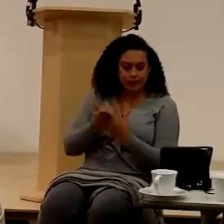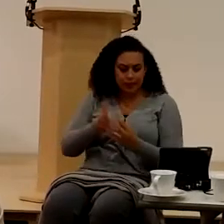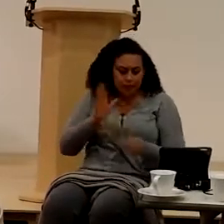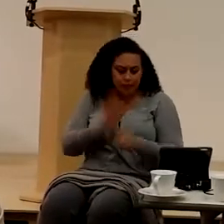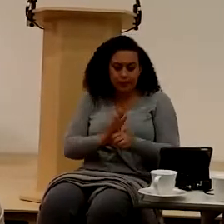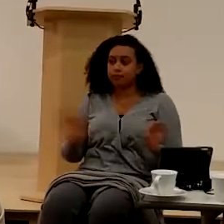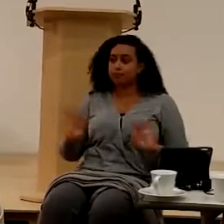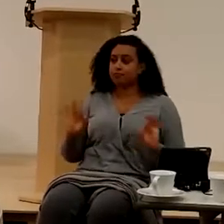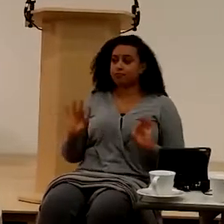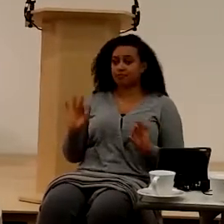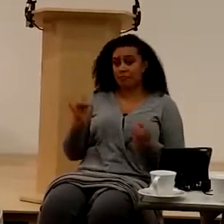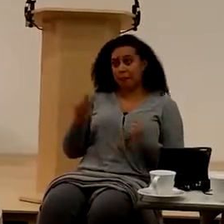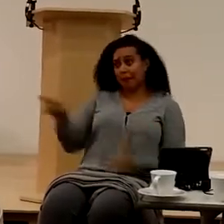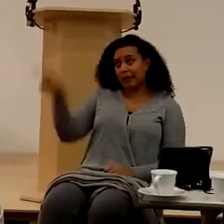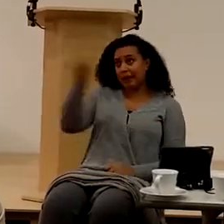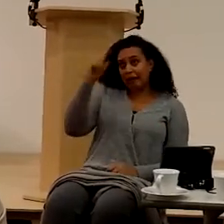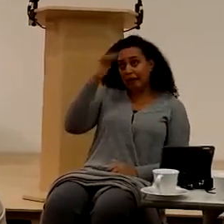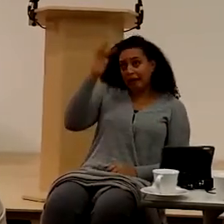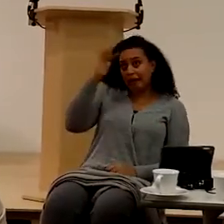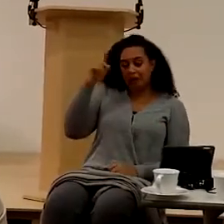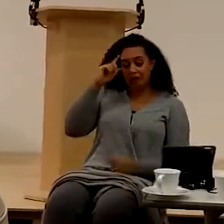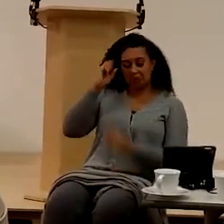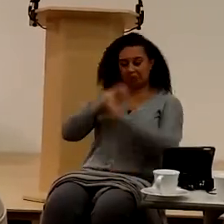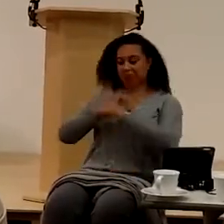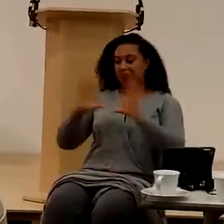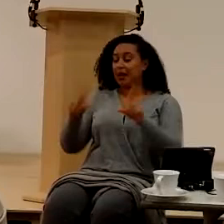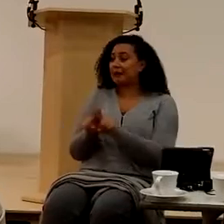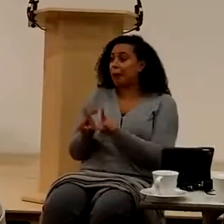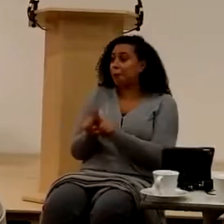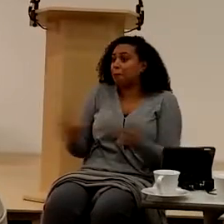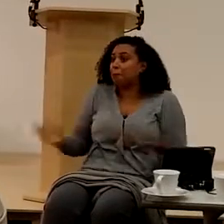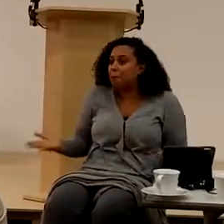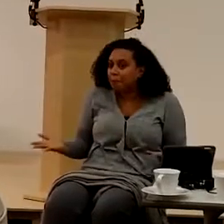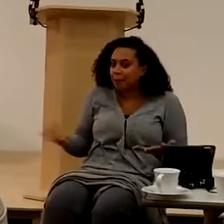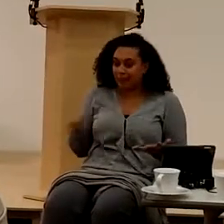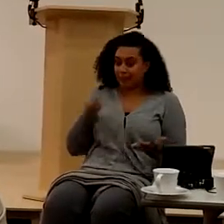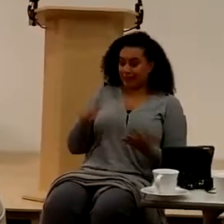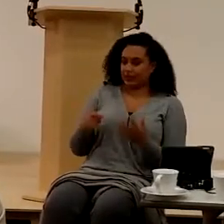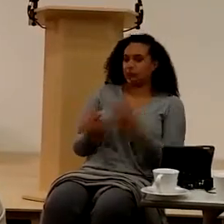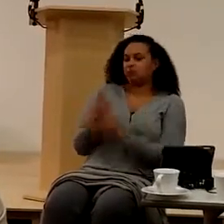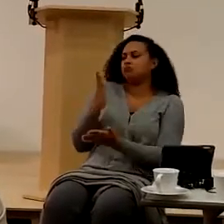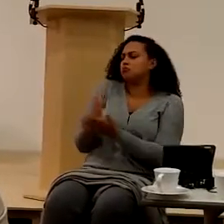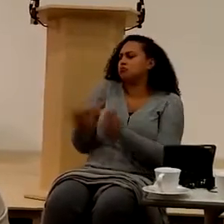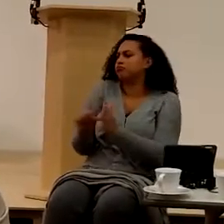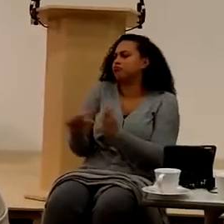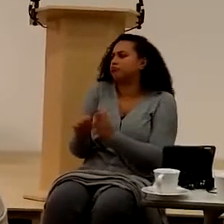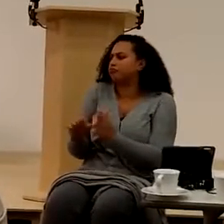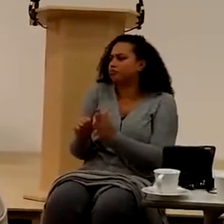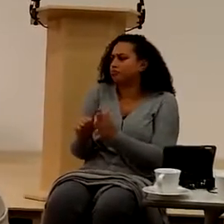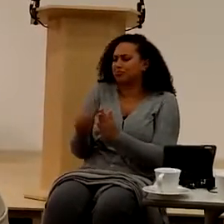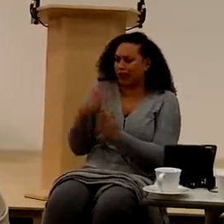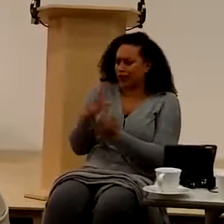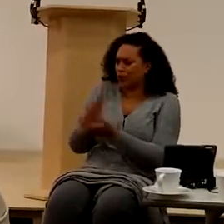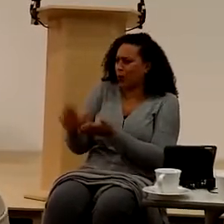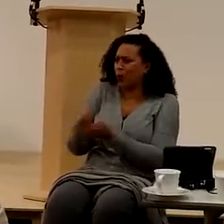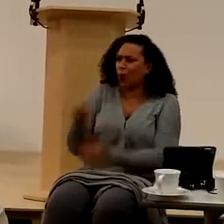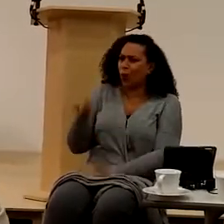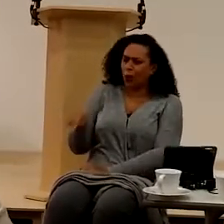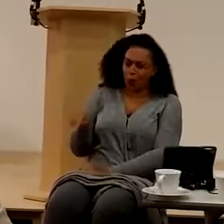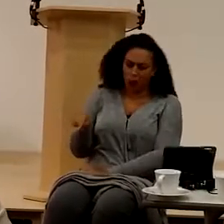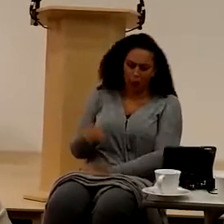Disabled people show the oppression results of our